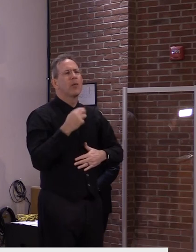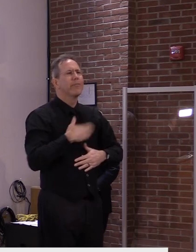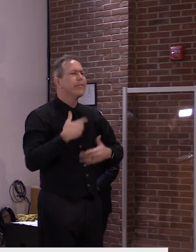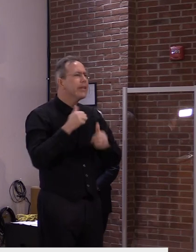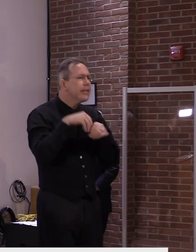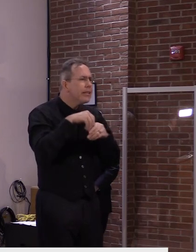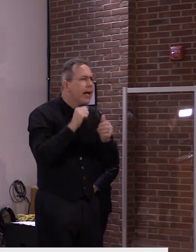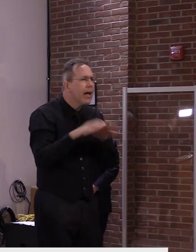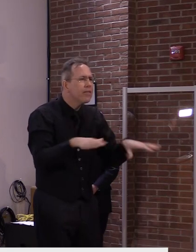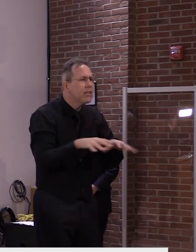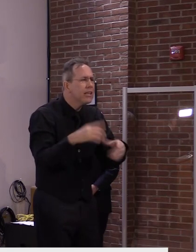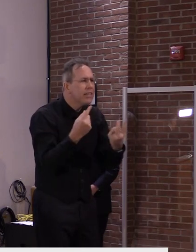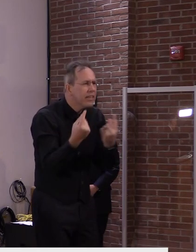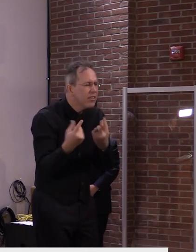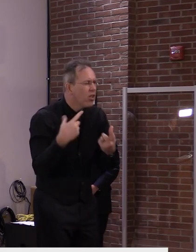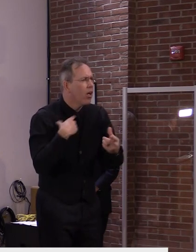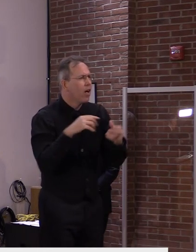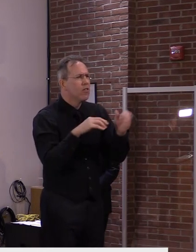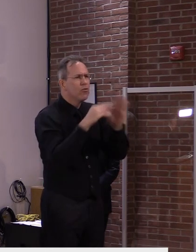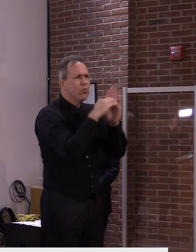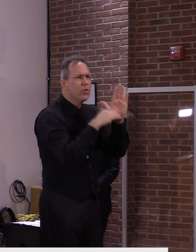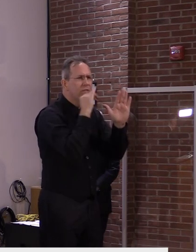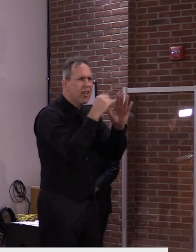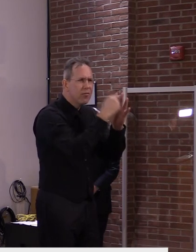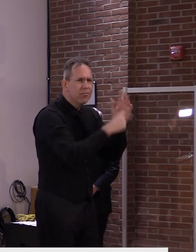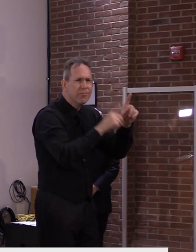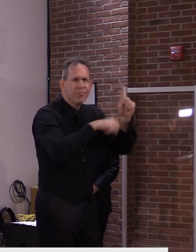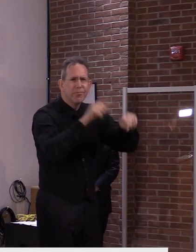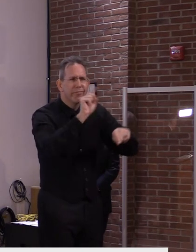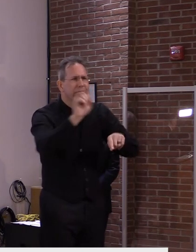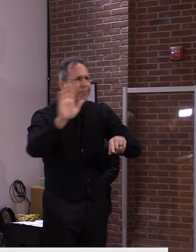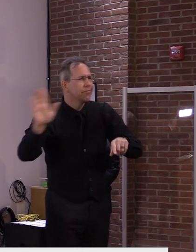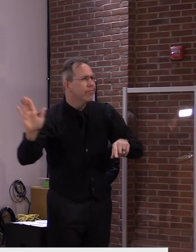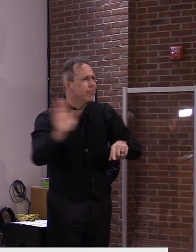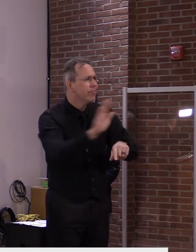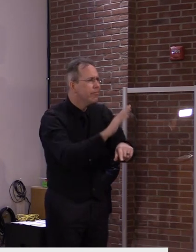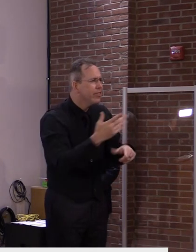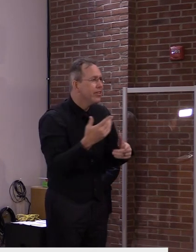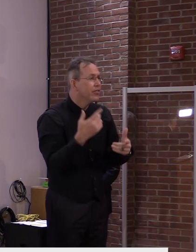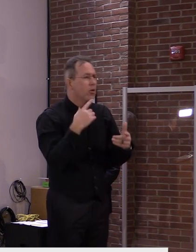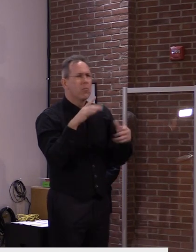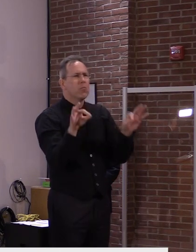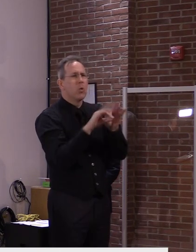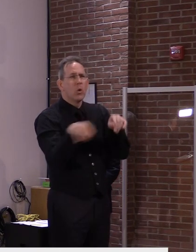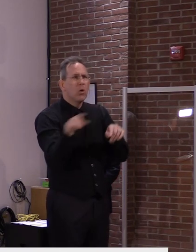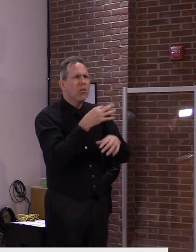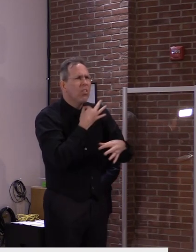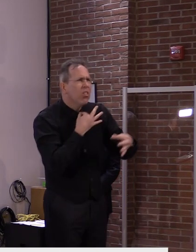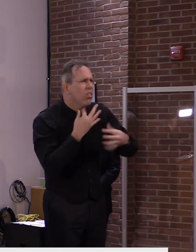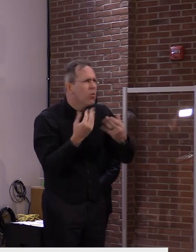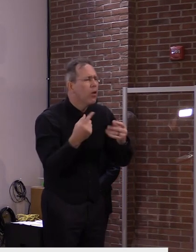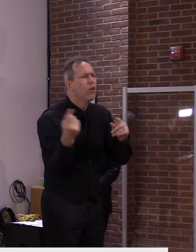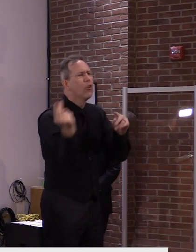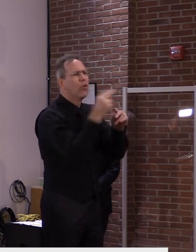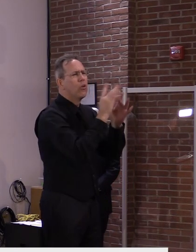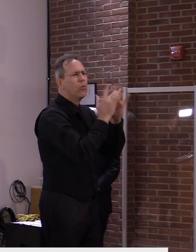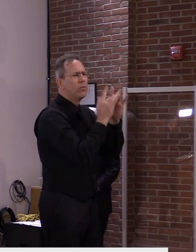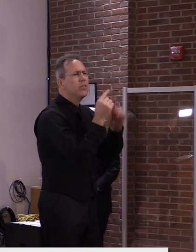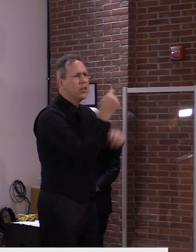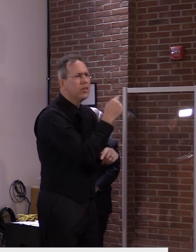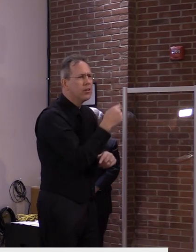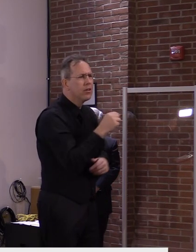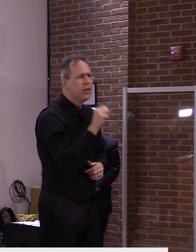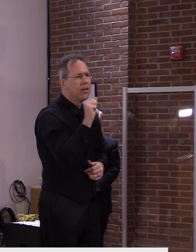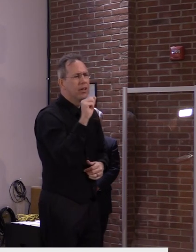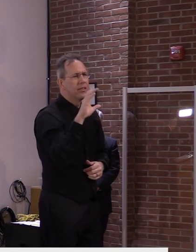guidance, a portion of our guidance that's on our website currently and entirely, and it has to be done with a straight face. What